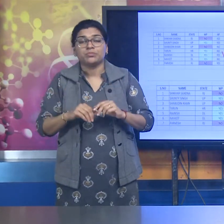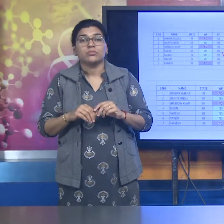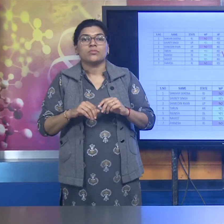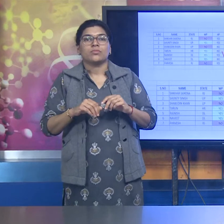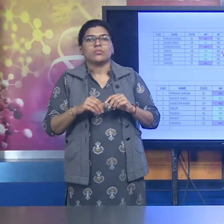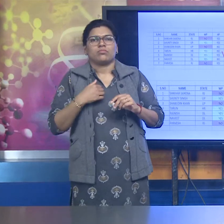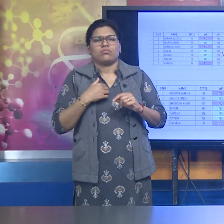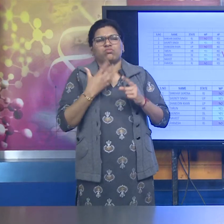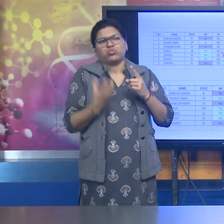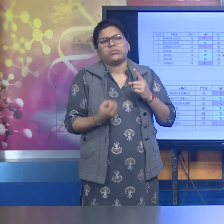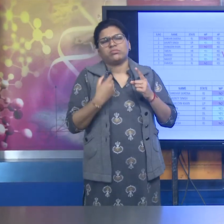English,